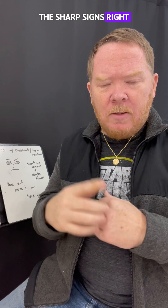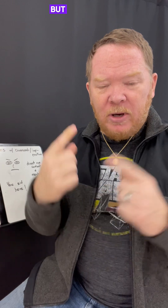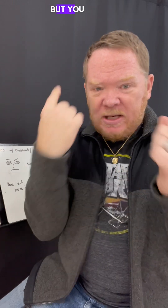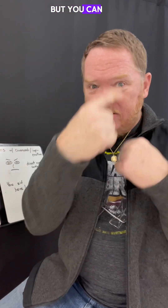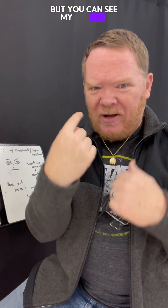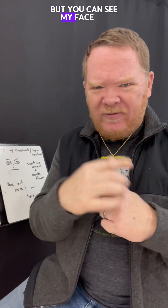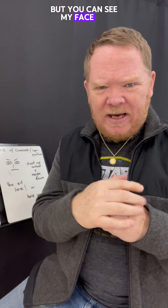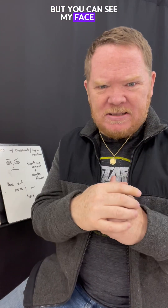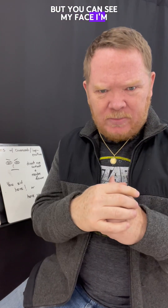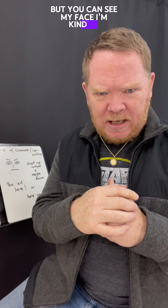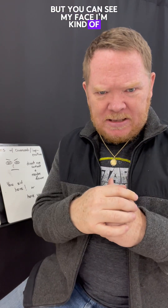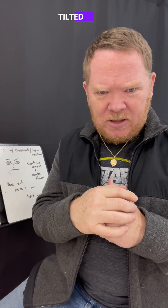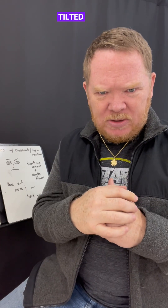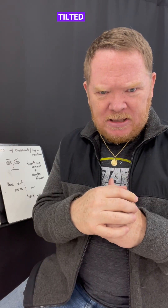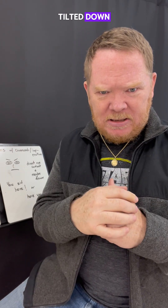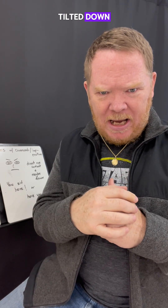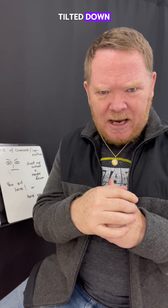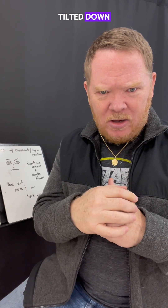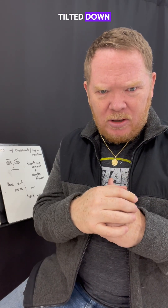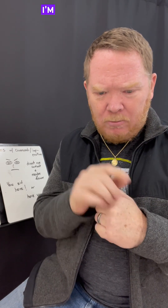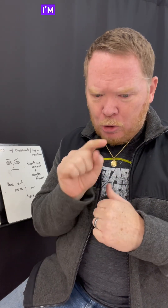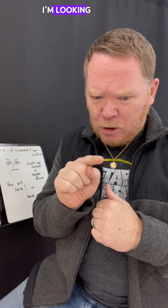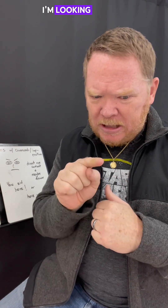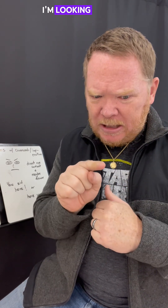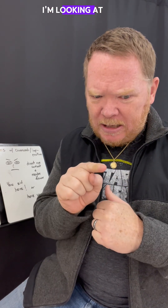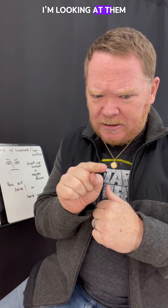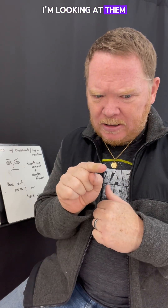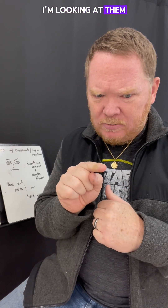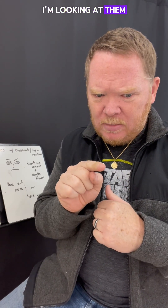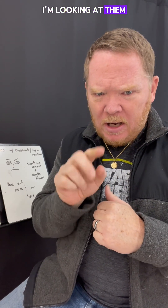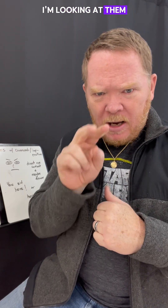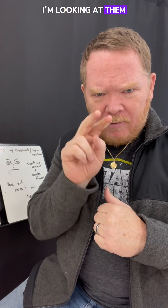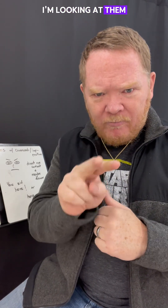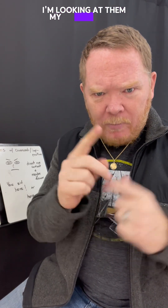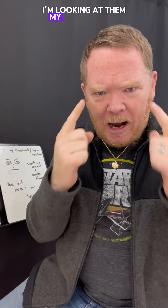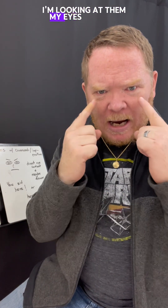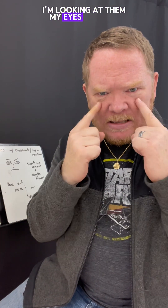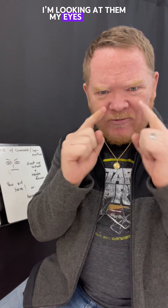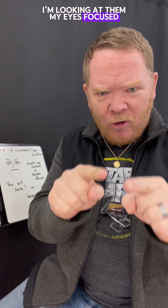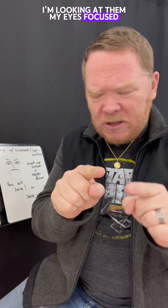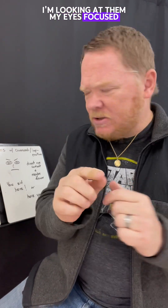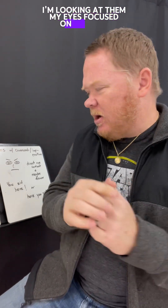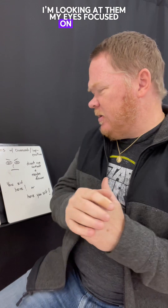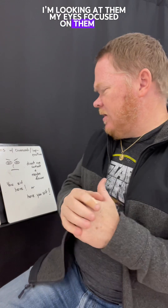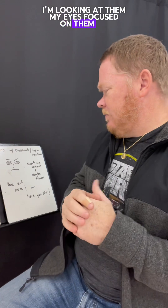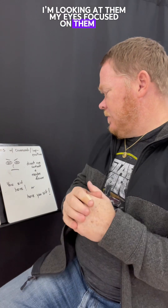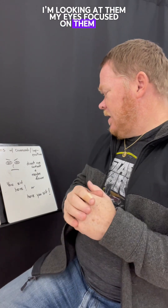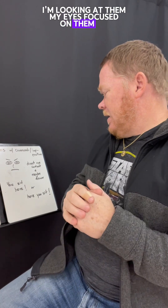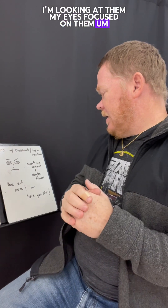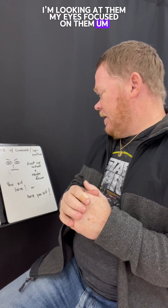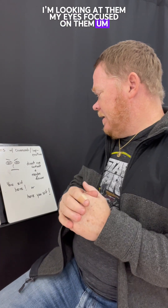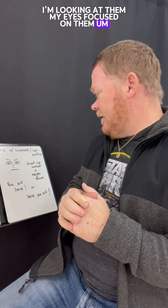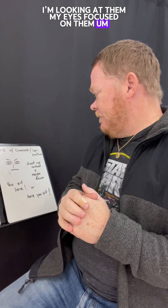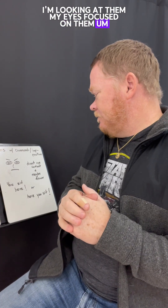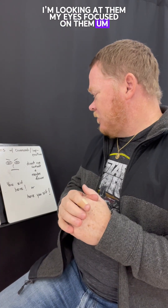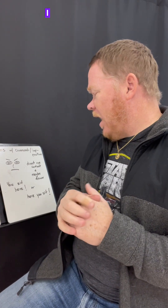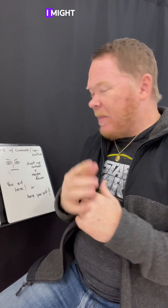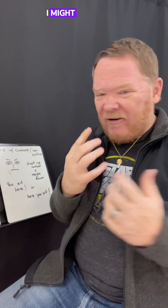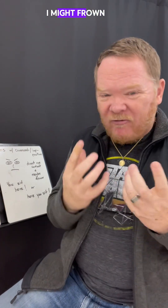can see my face, I'm kind of tilted down. I'm looking at them. My eyes focused on them. I might